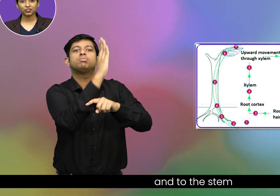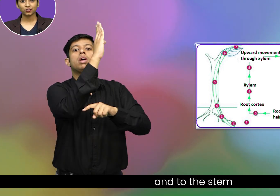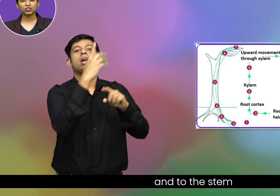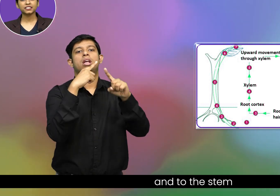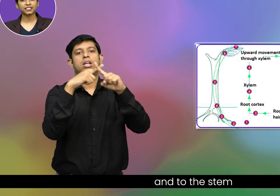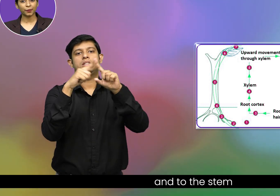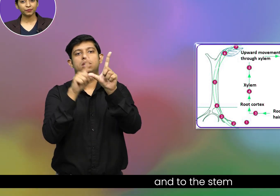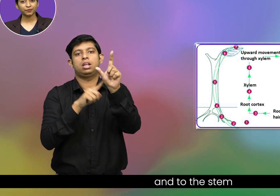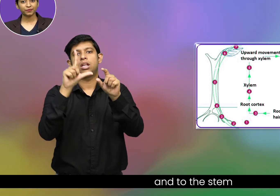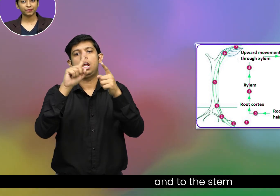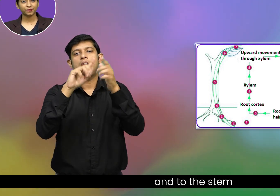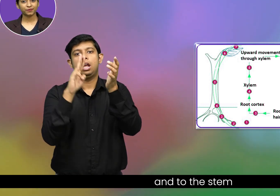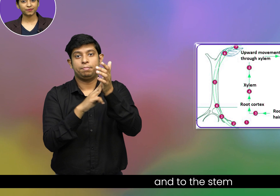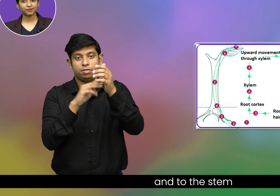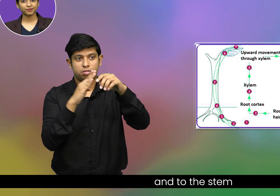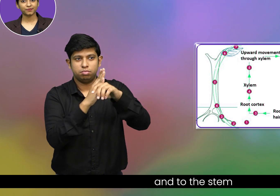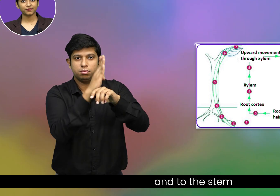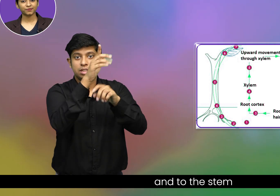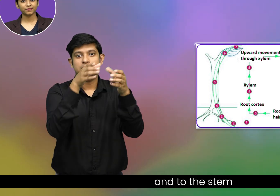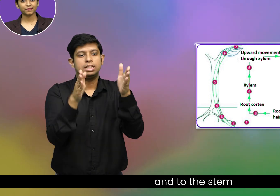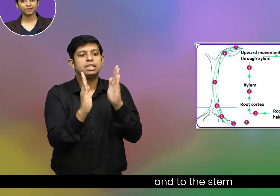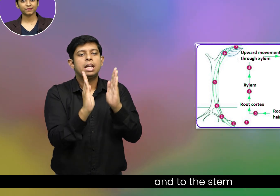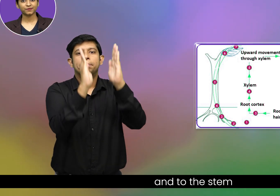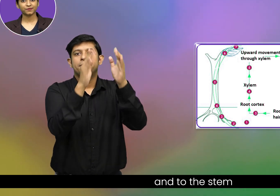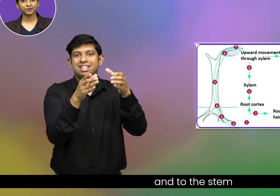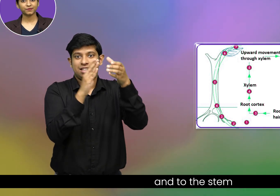And to the stem